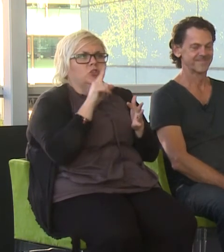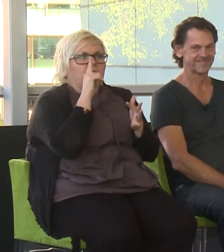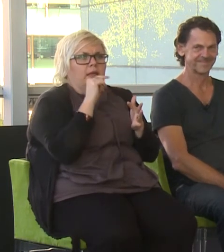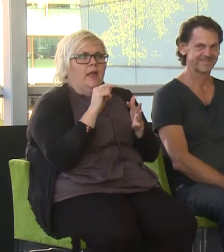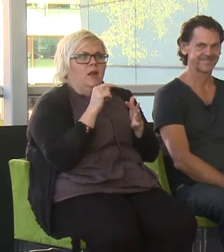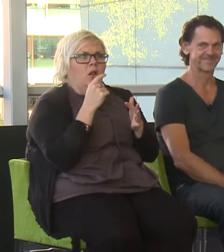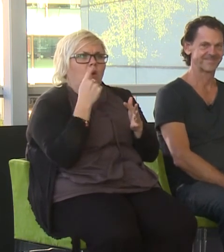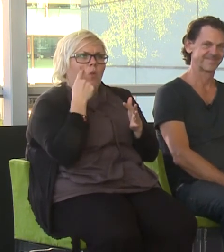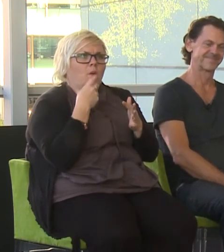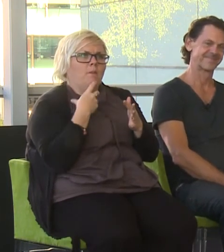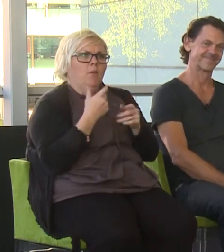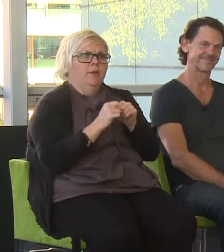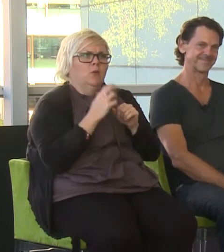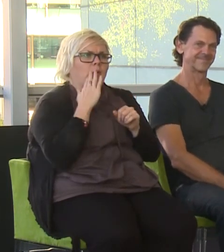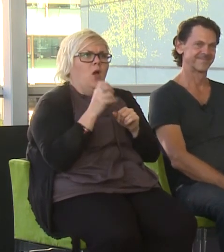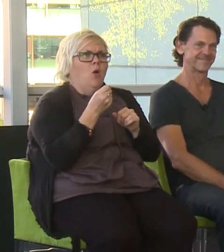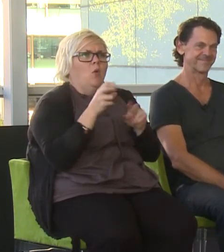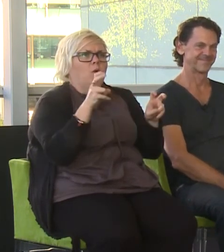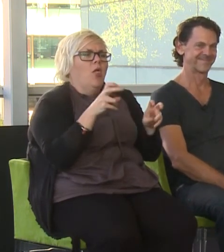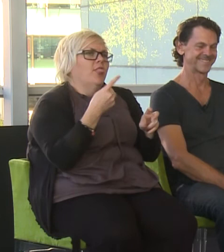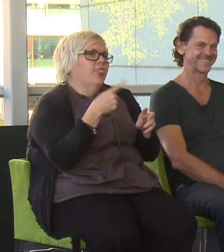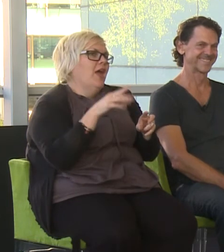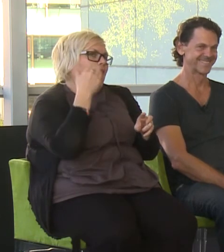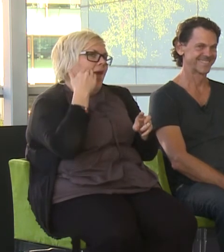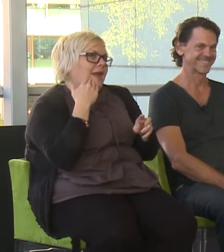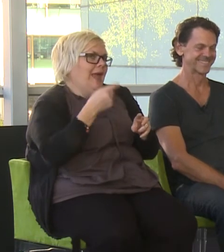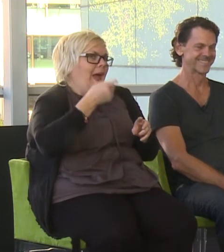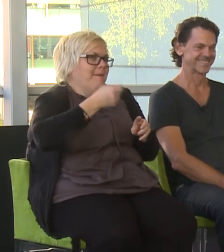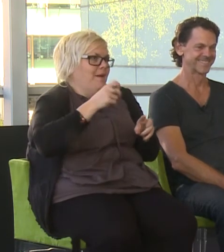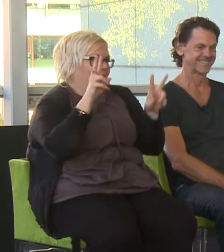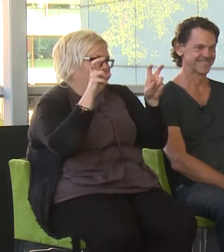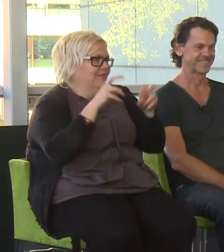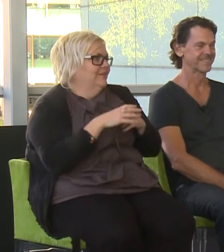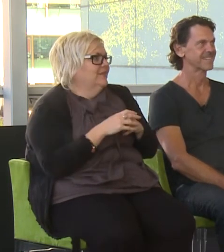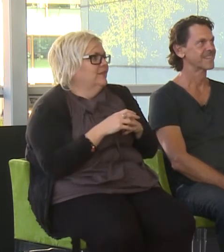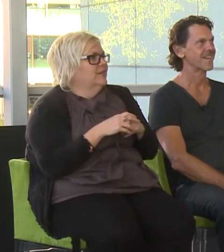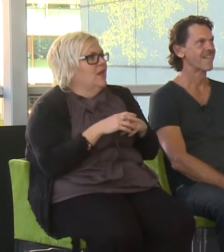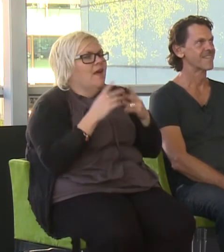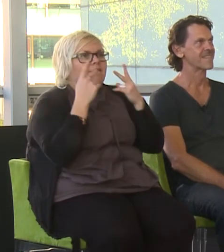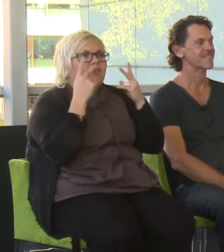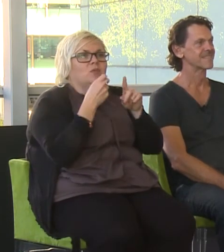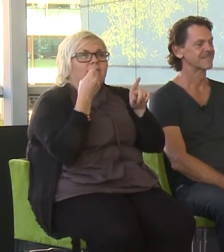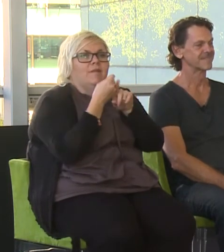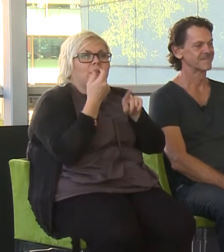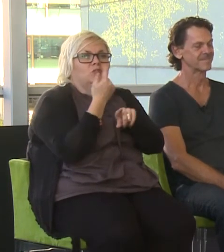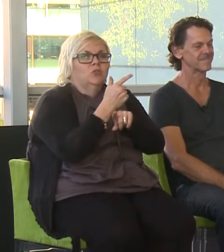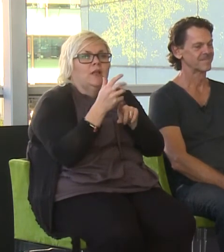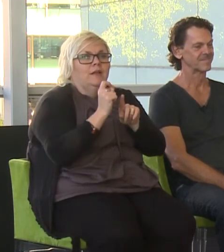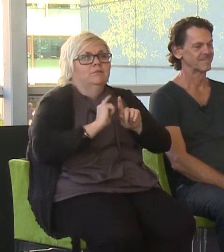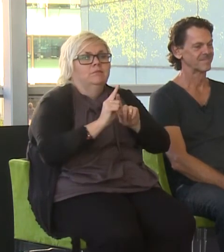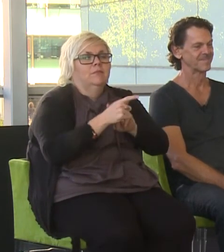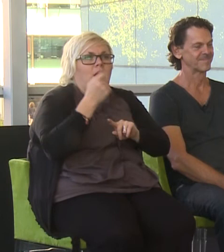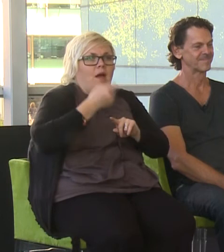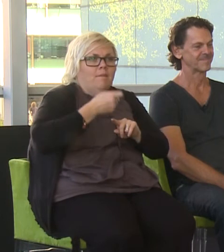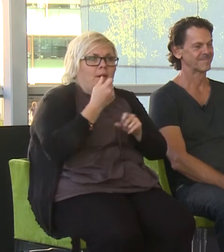them. We called them the Lady Hammer. For visual effects shots, we made a bunch of hammers out of